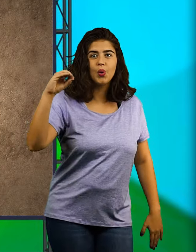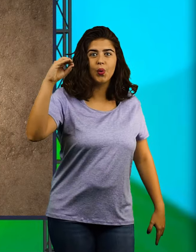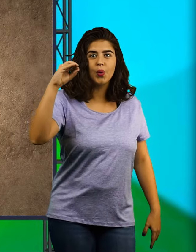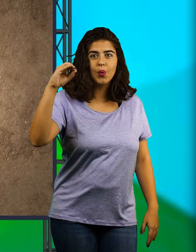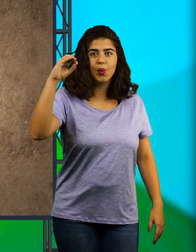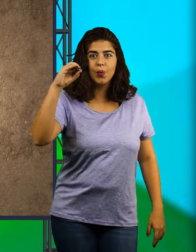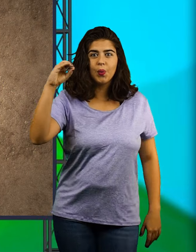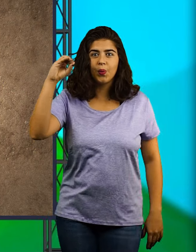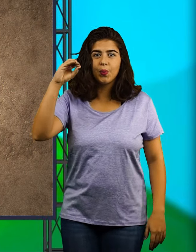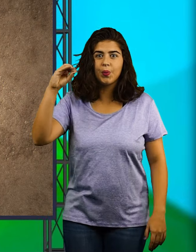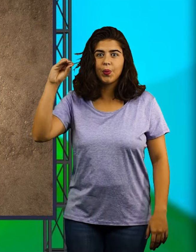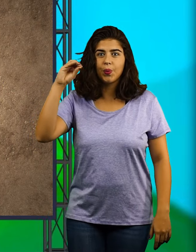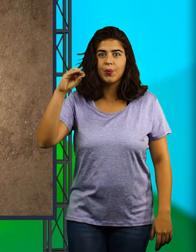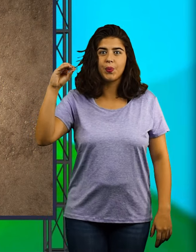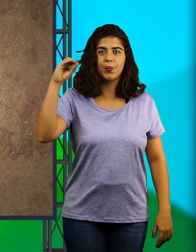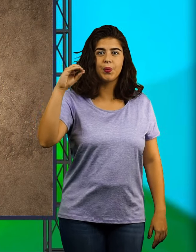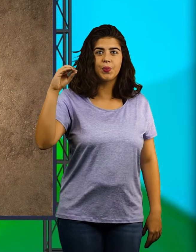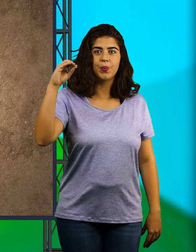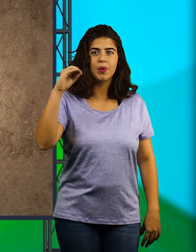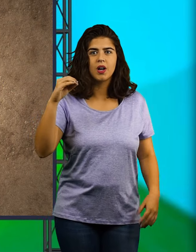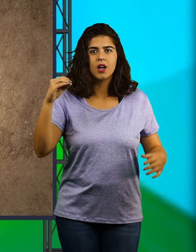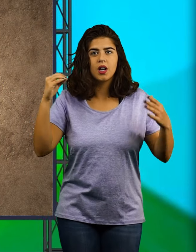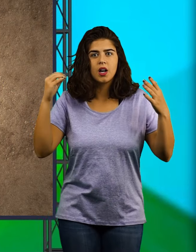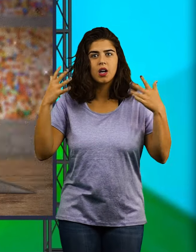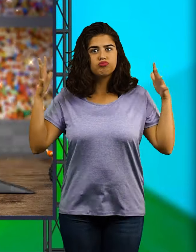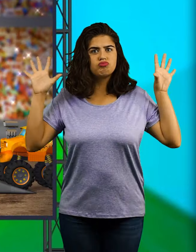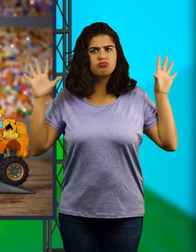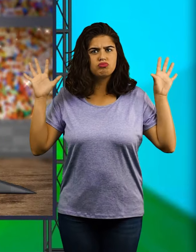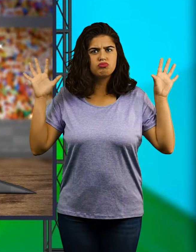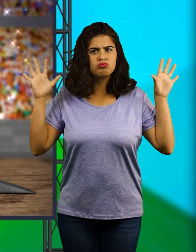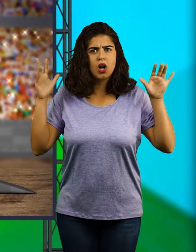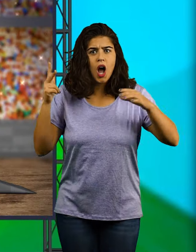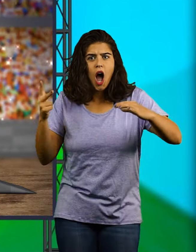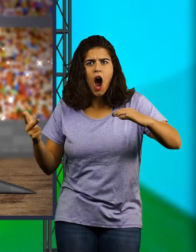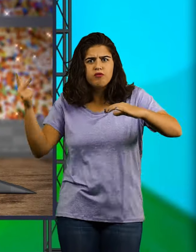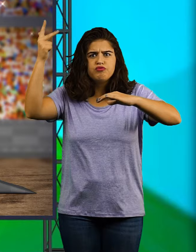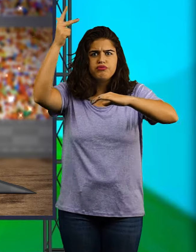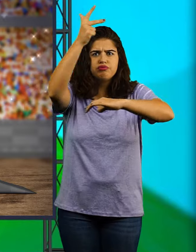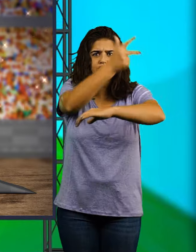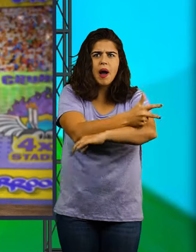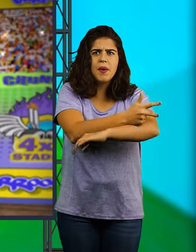O is the first letter in over. Boom Boom is soaring over the